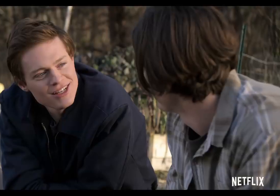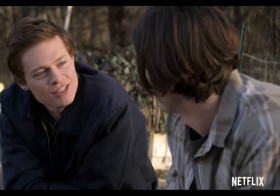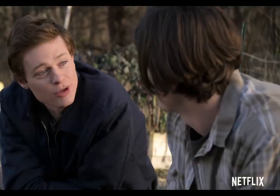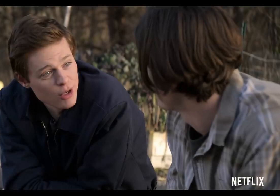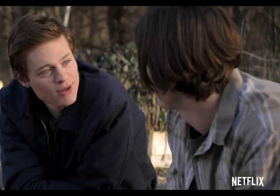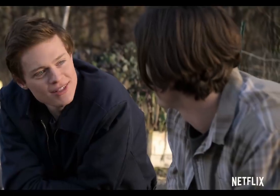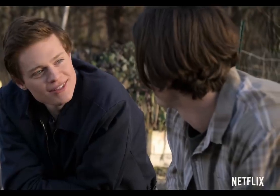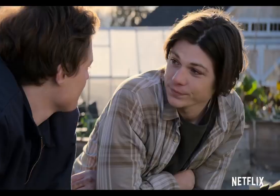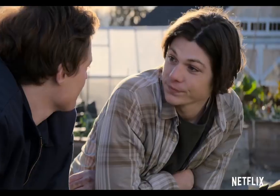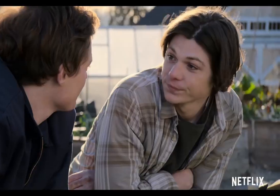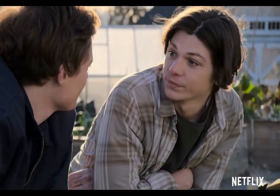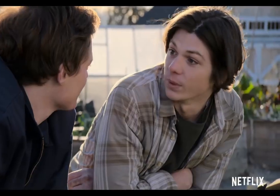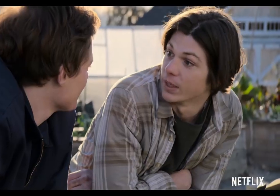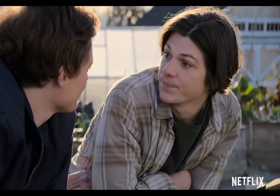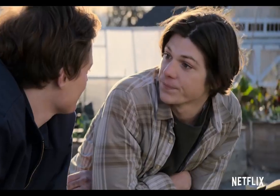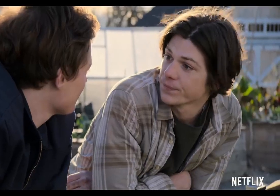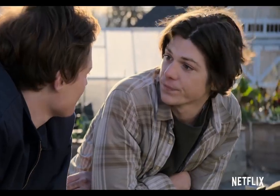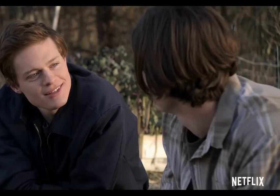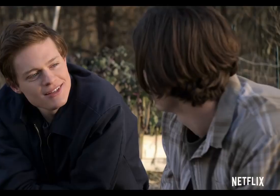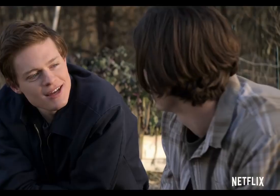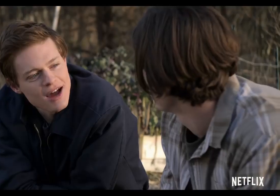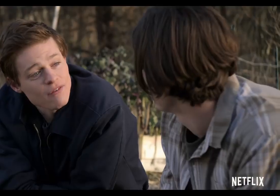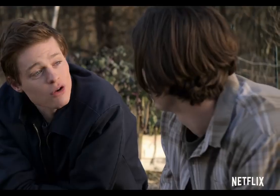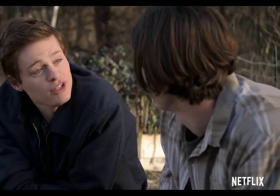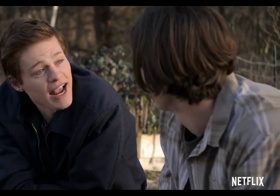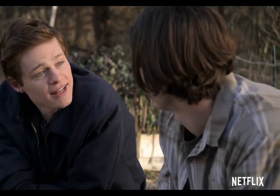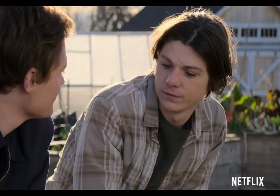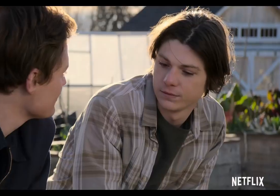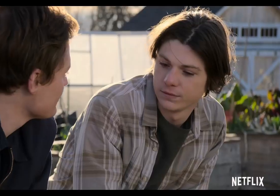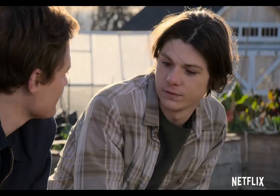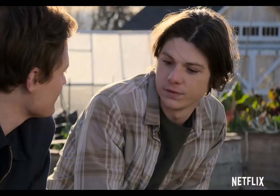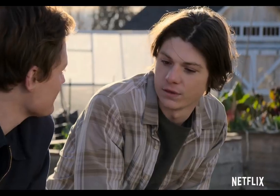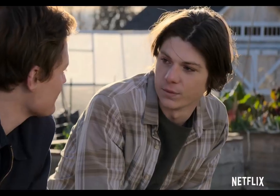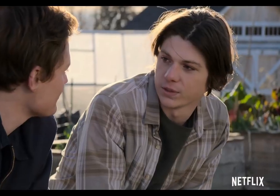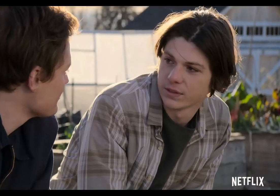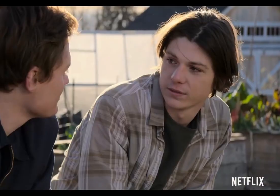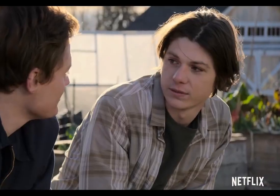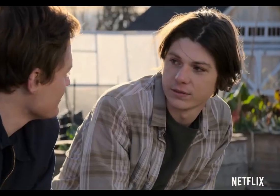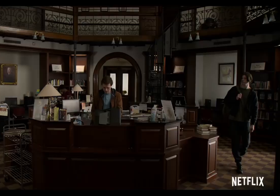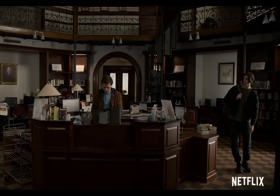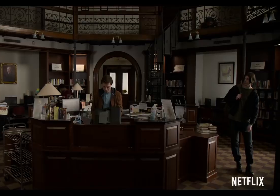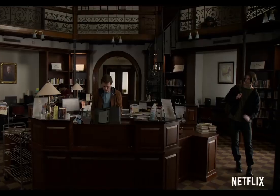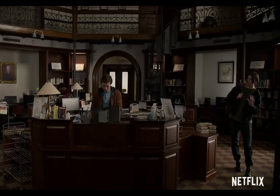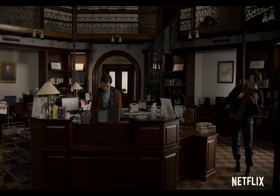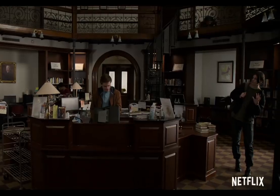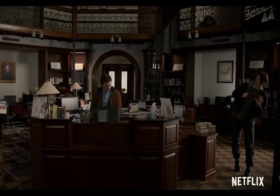Do you do? Do what? Have all you need? Almost. Thrown in the circumstances,